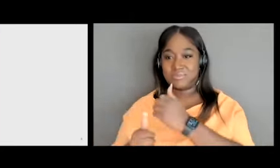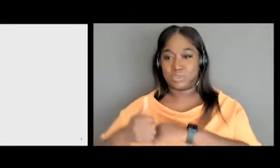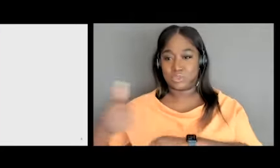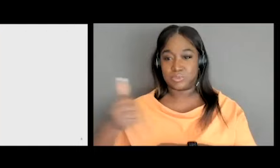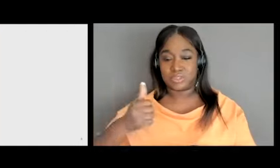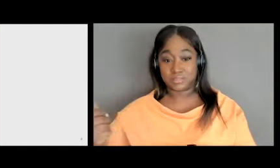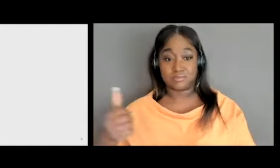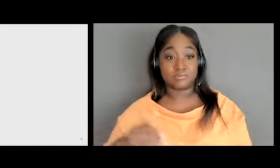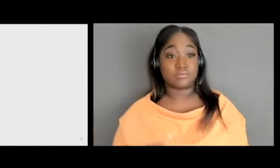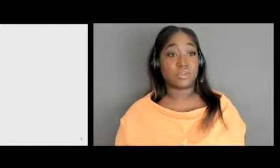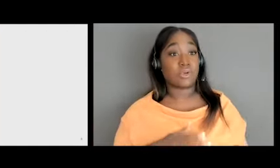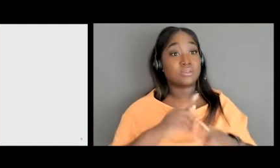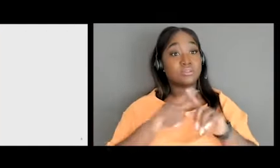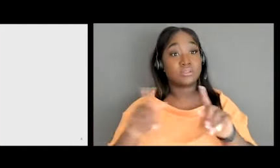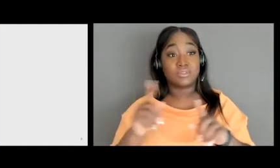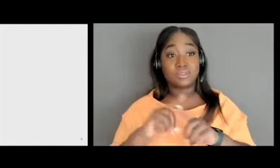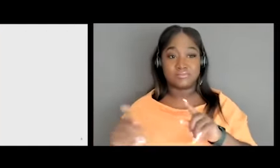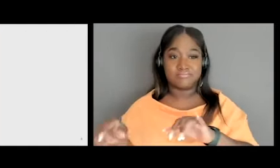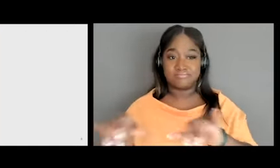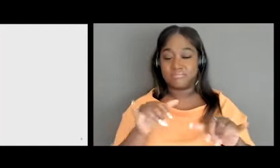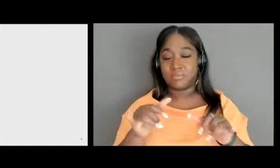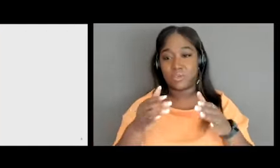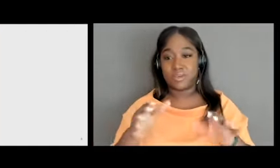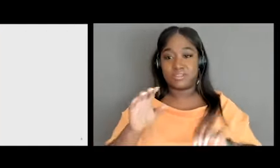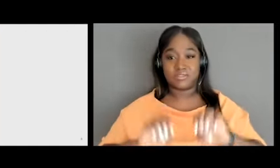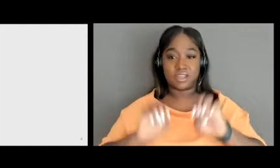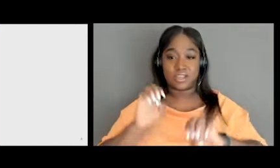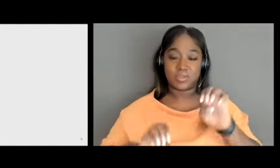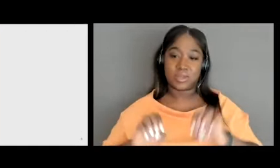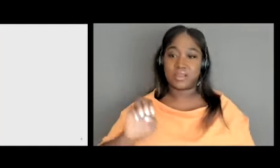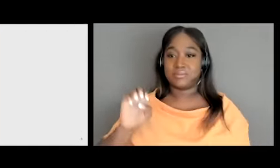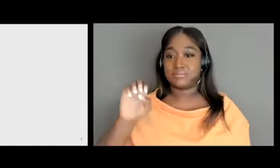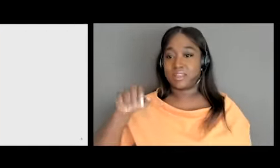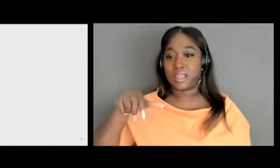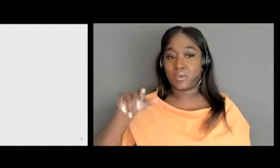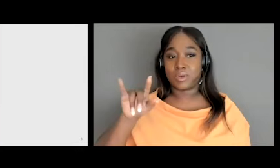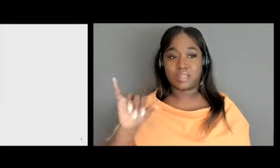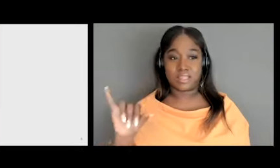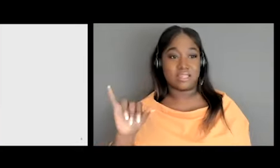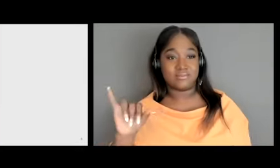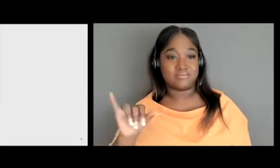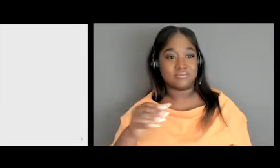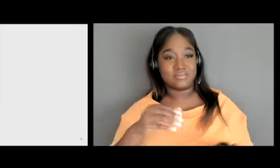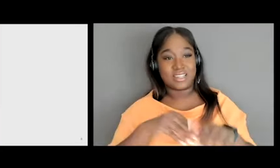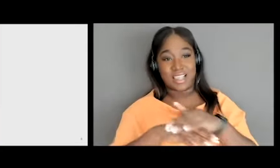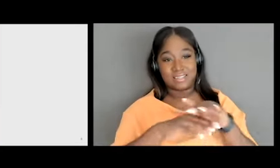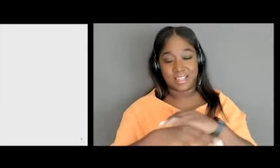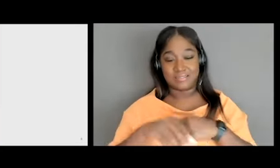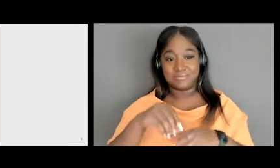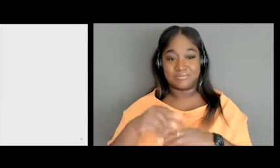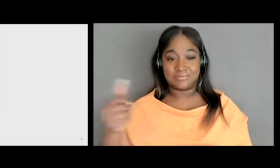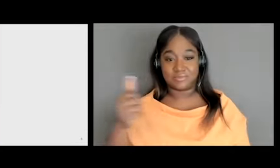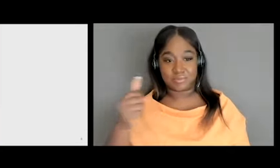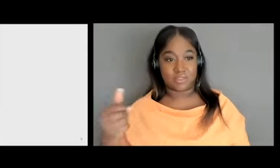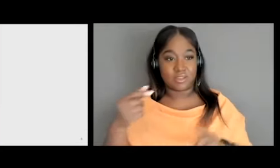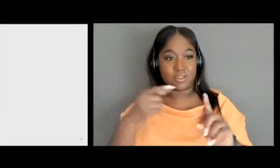in transportation that I just pulled from the literature are, one is distance to goods or services.